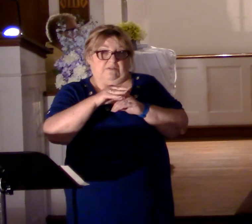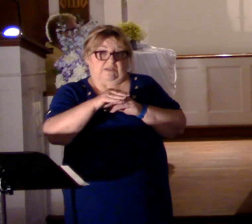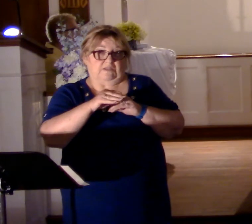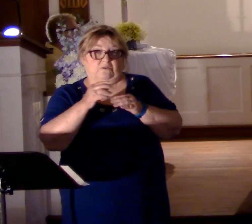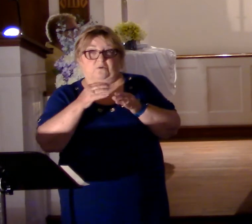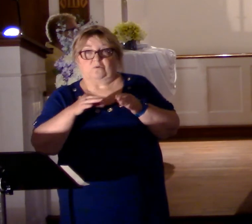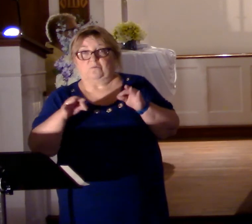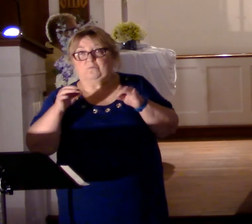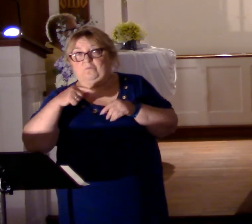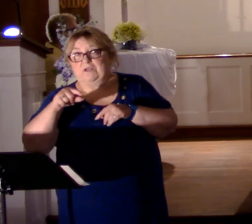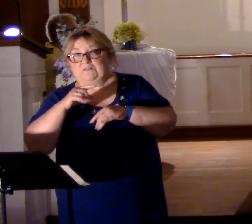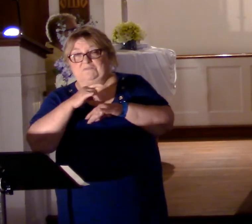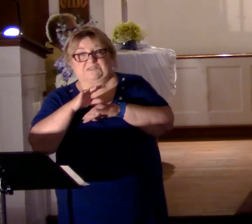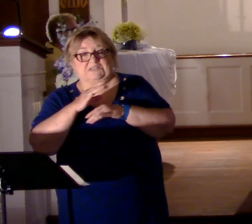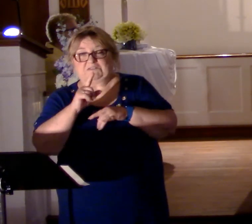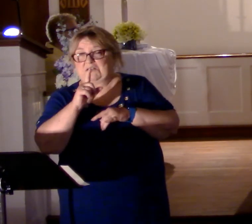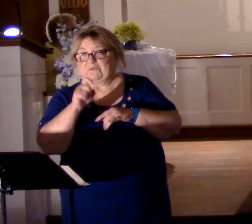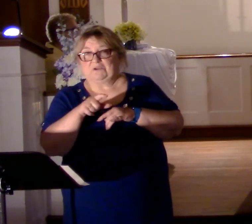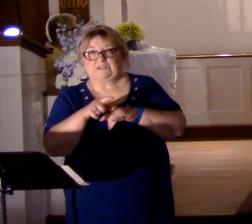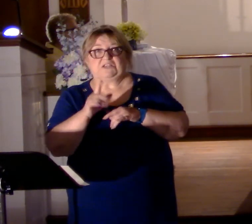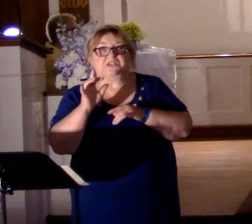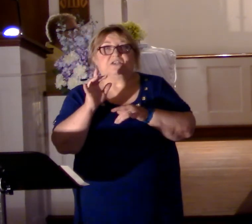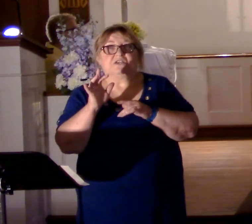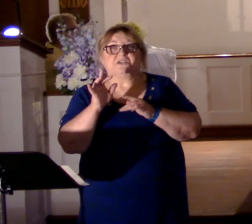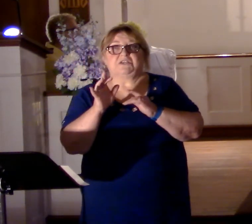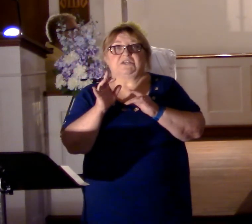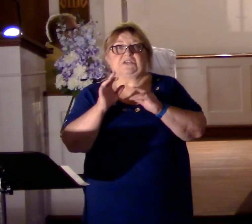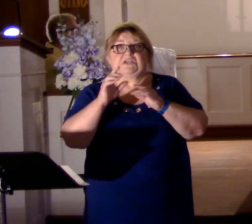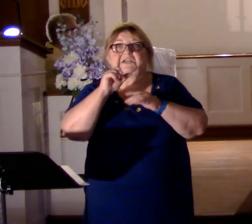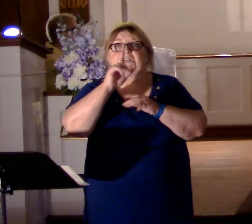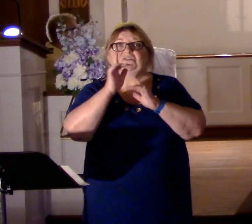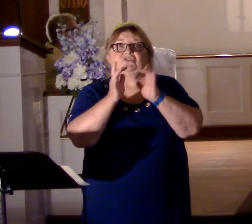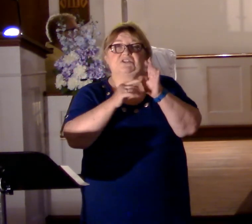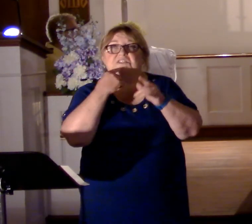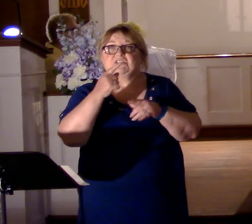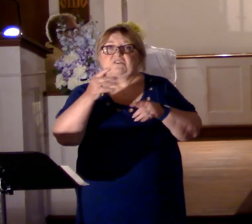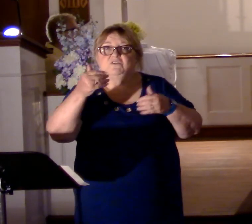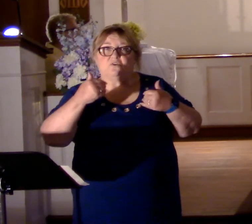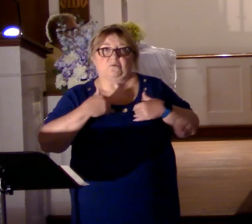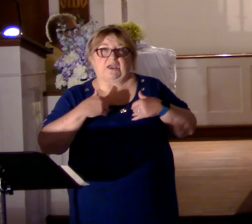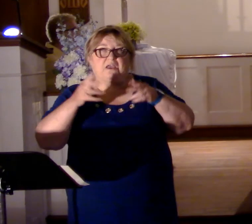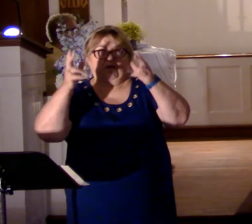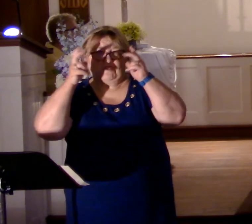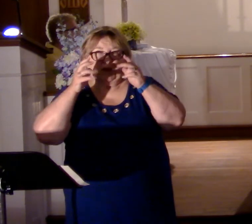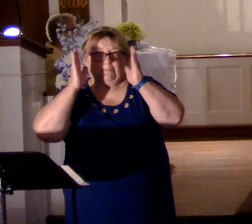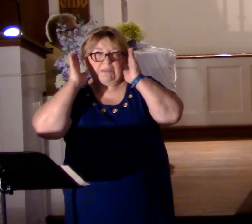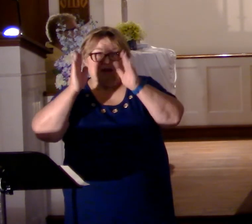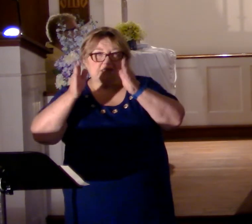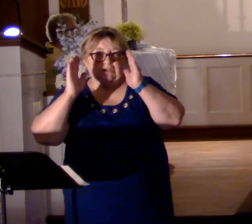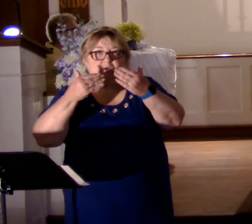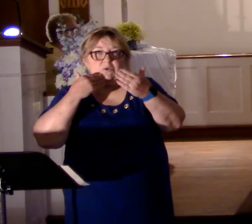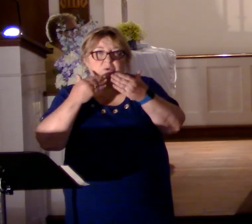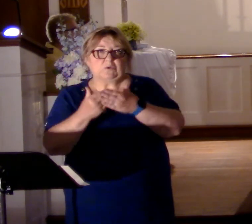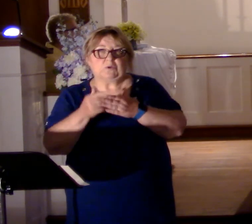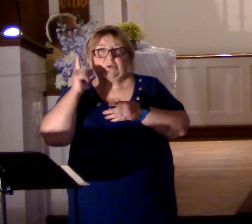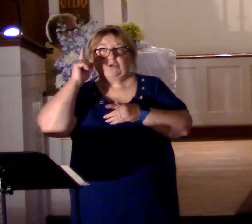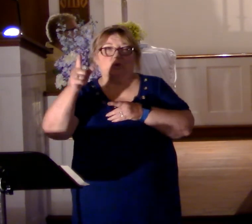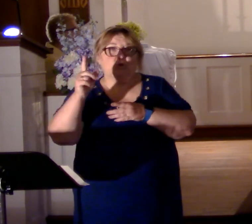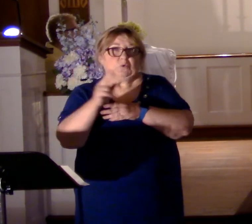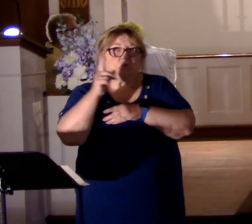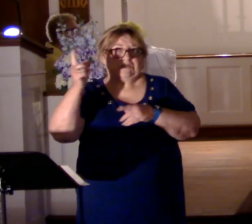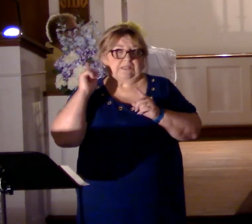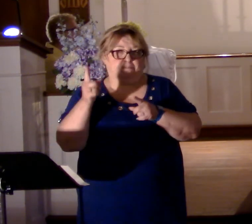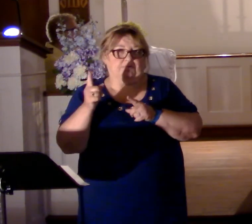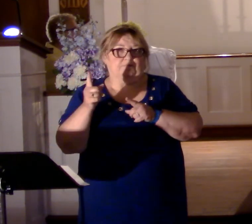the seed, not in question. Jesus says imperatively, if you have ears to listen, use